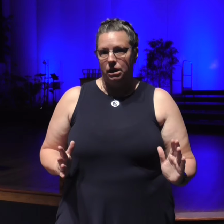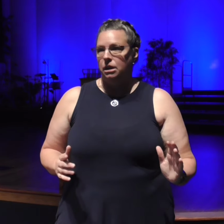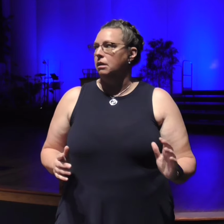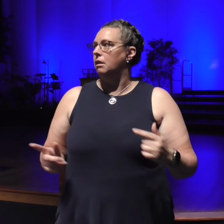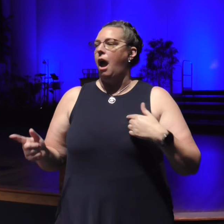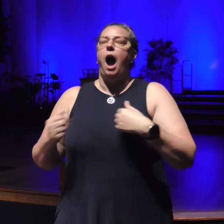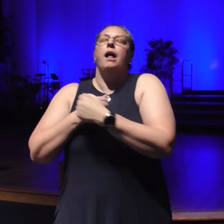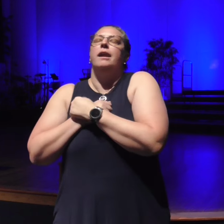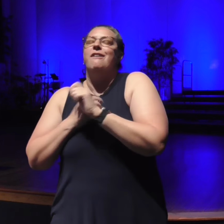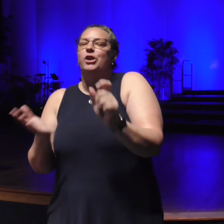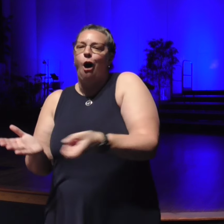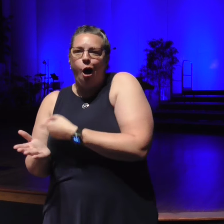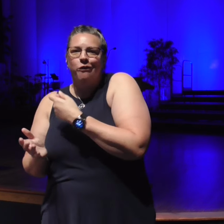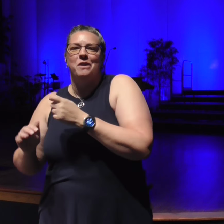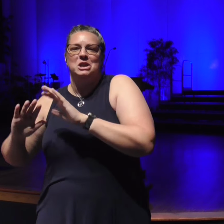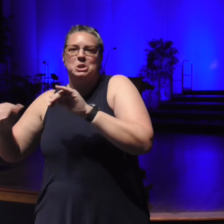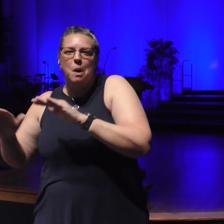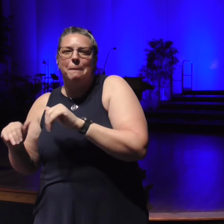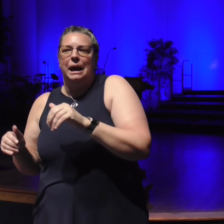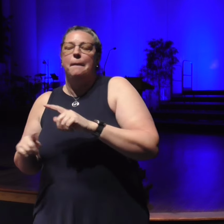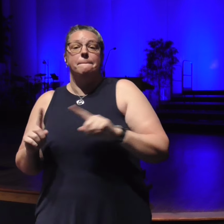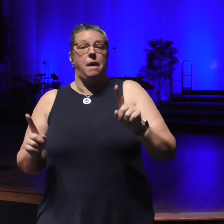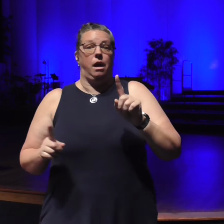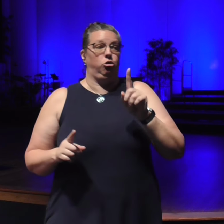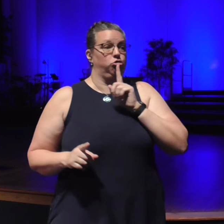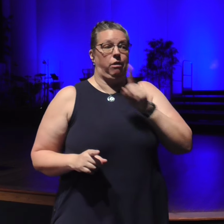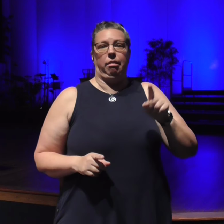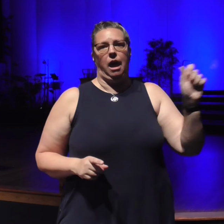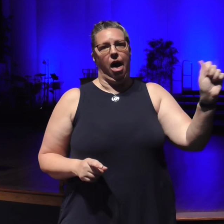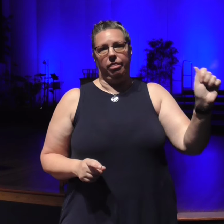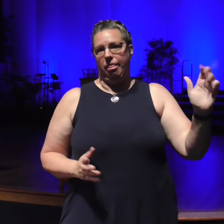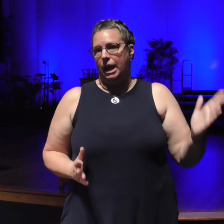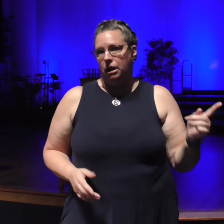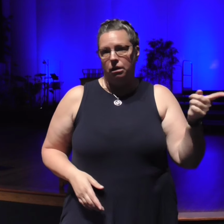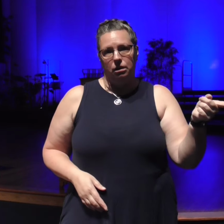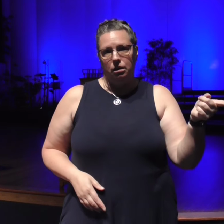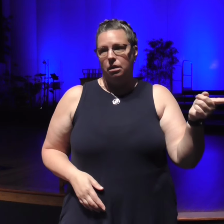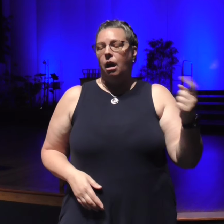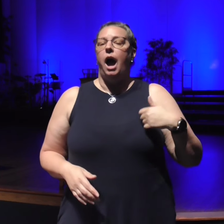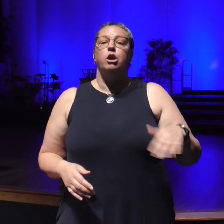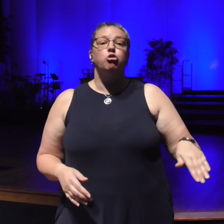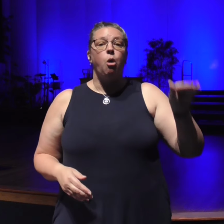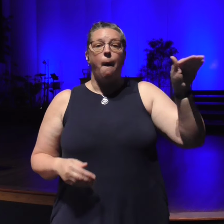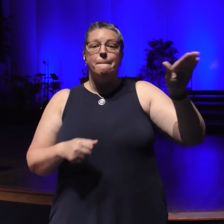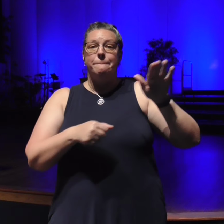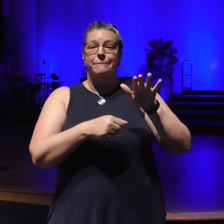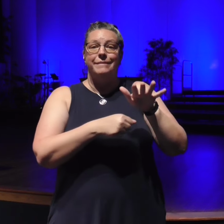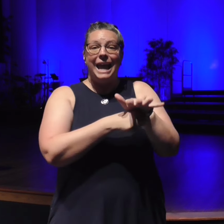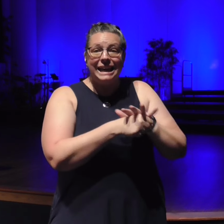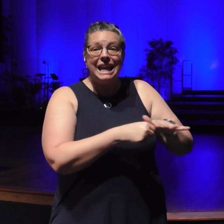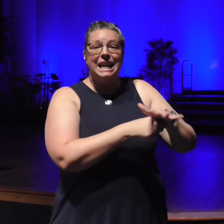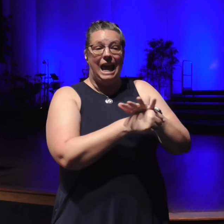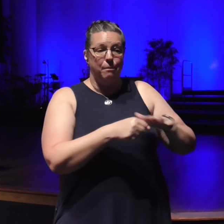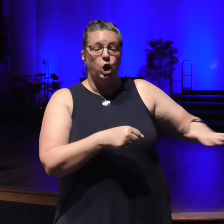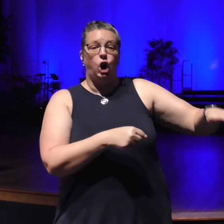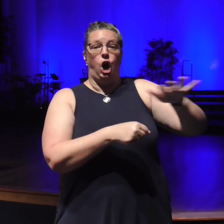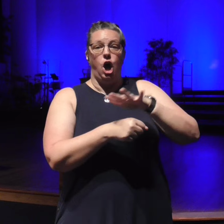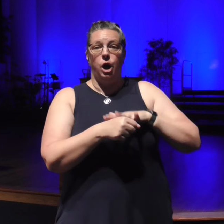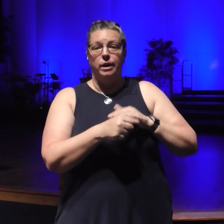love swimming and some of those things, but I was very athletic. I grew up in a neighborhood of